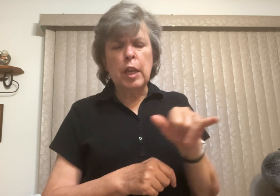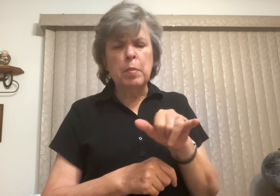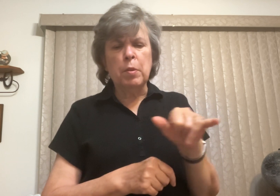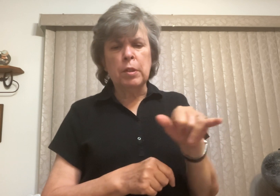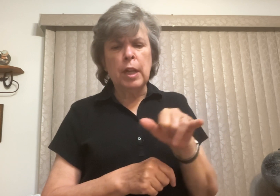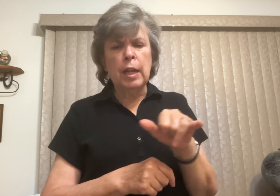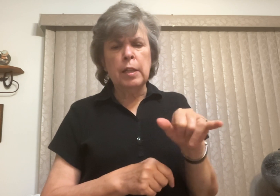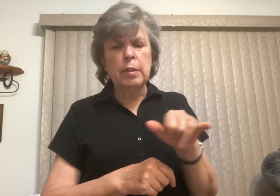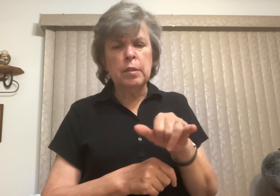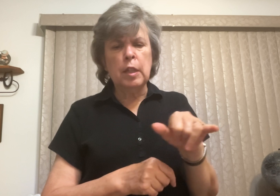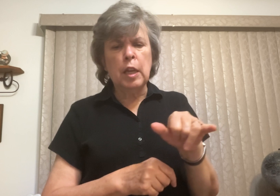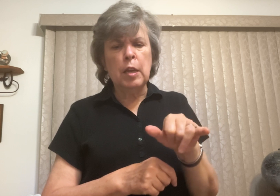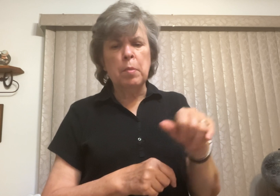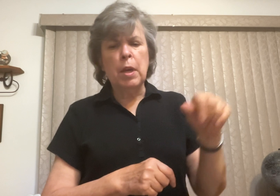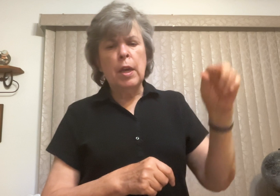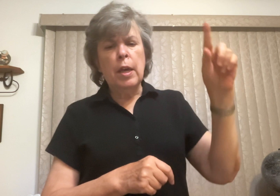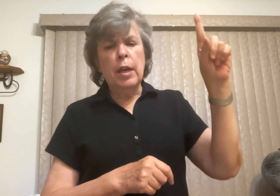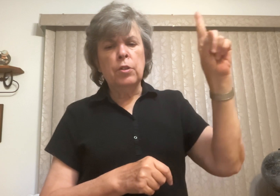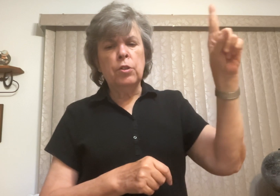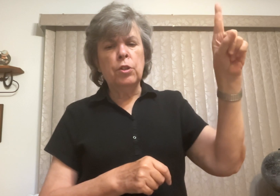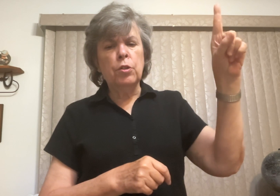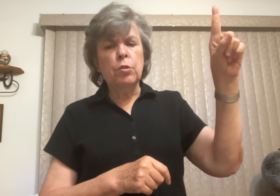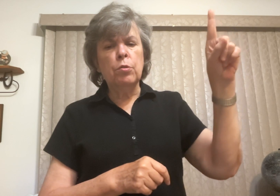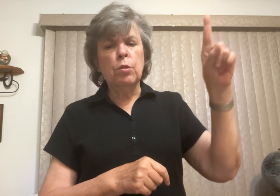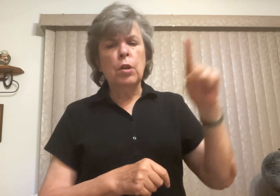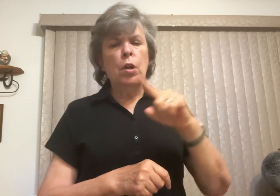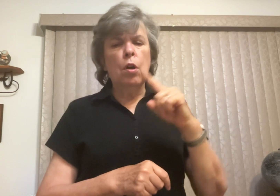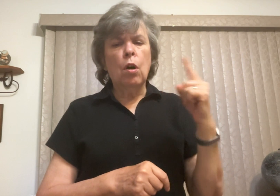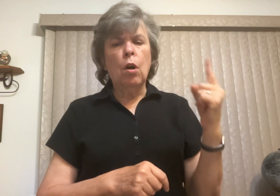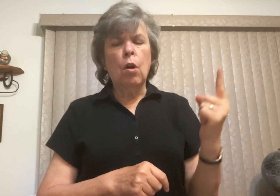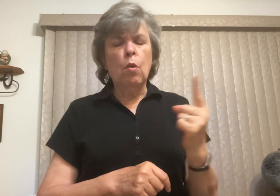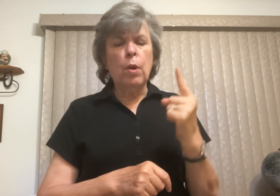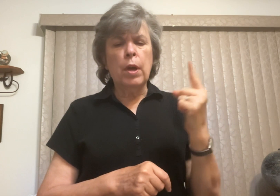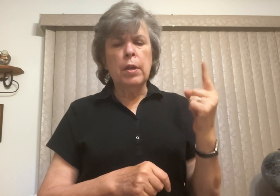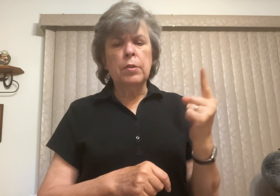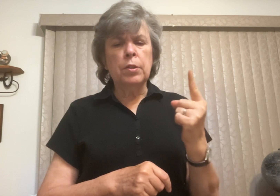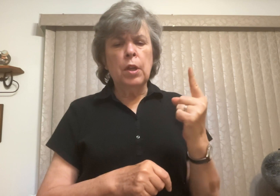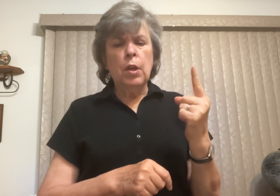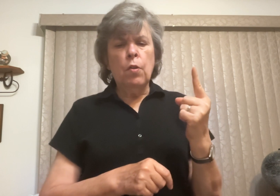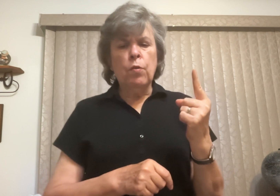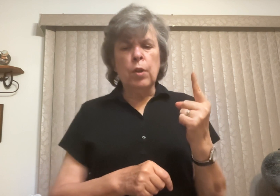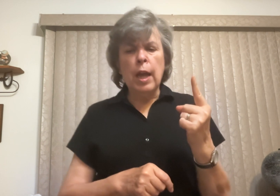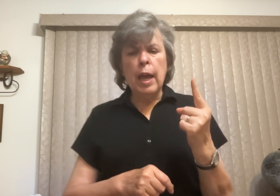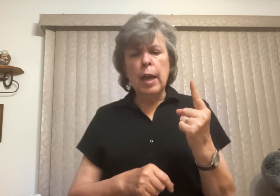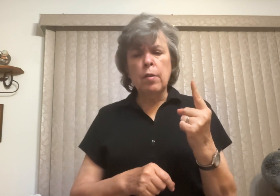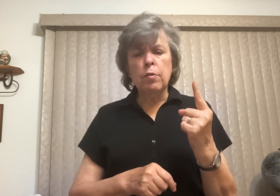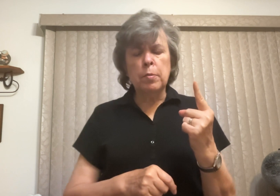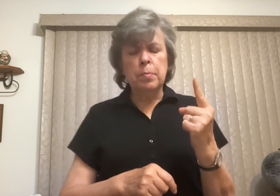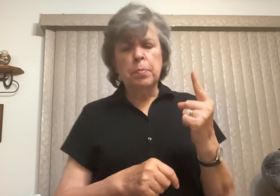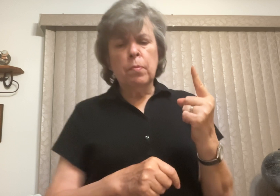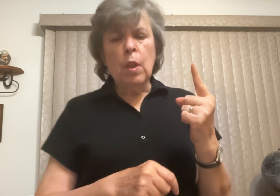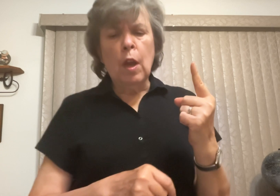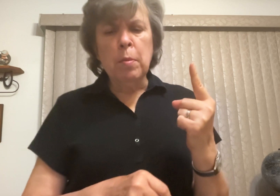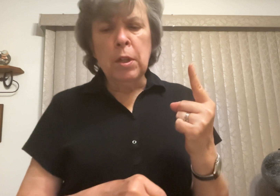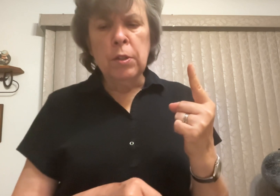or exactly the same as you always. For have, I'm going to